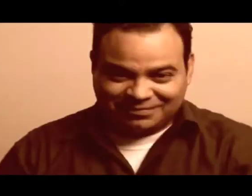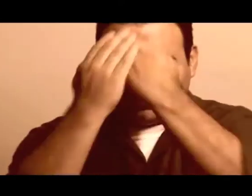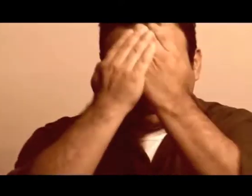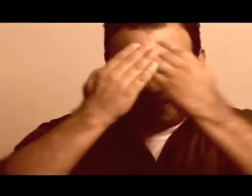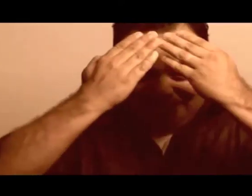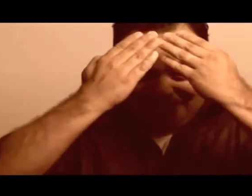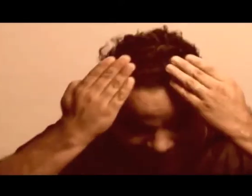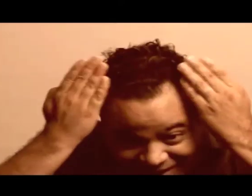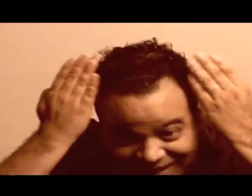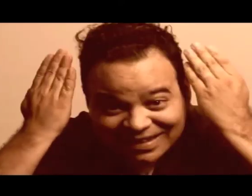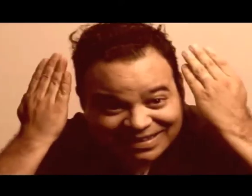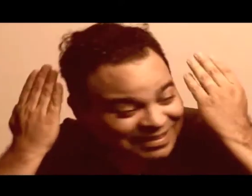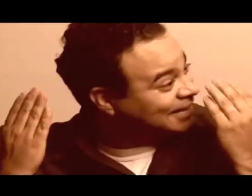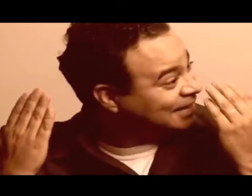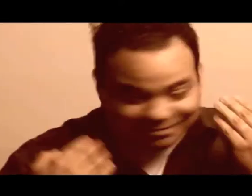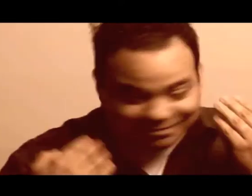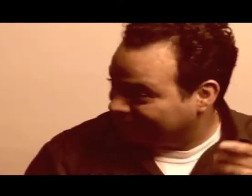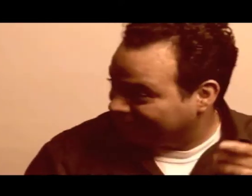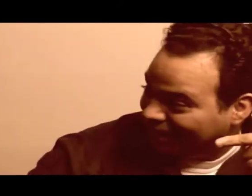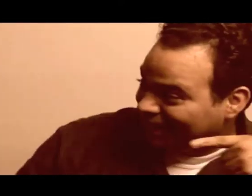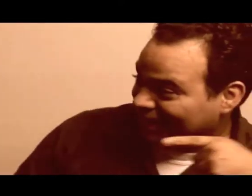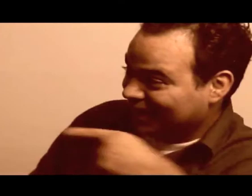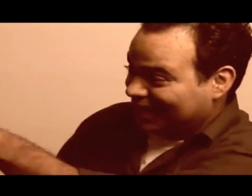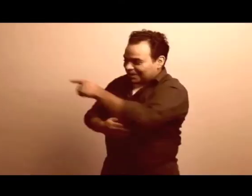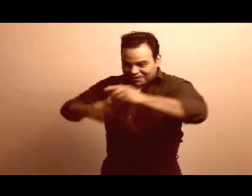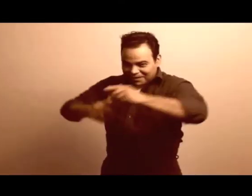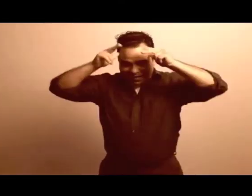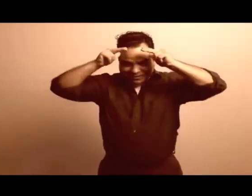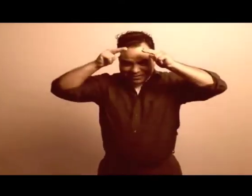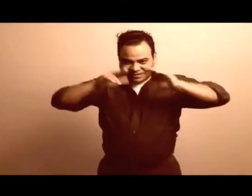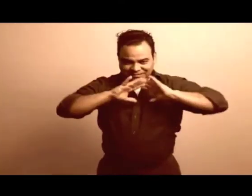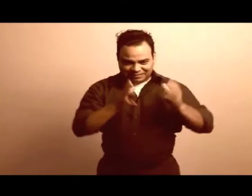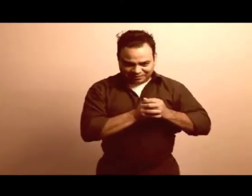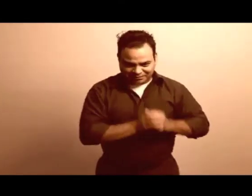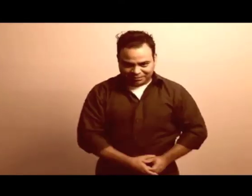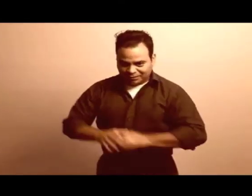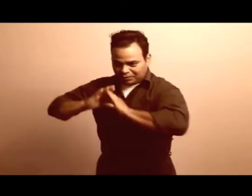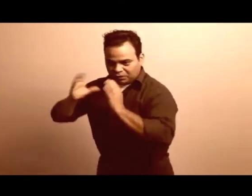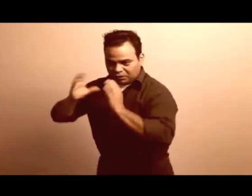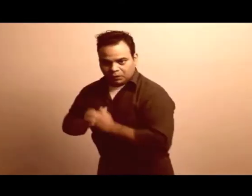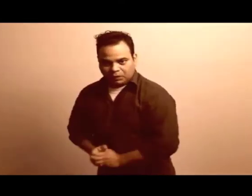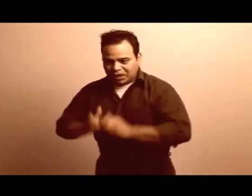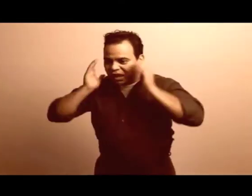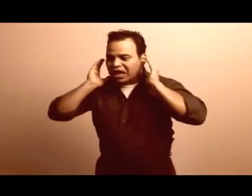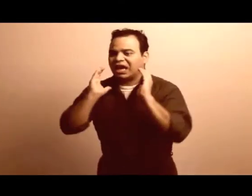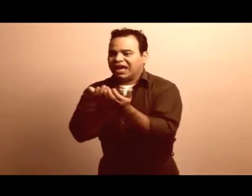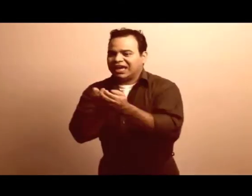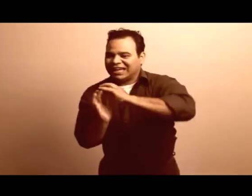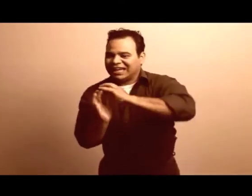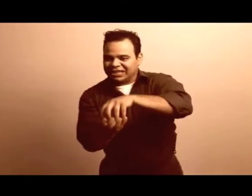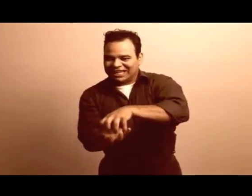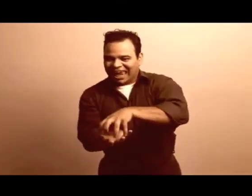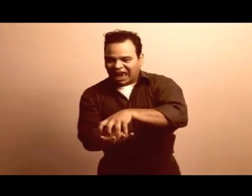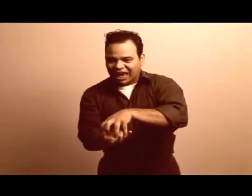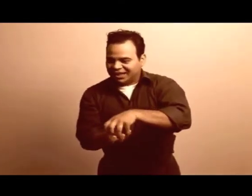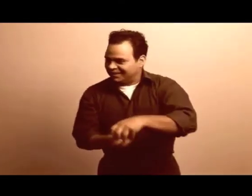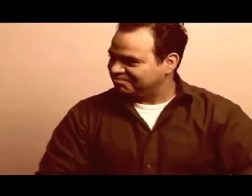men mounted steeds. The horses stood, waiting the call to run, their